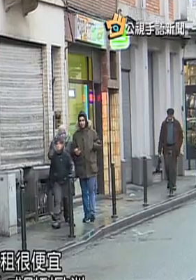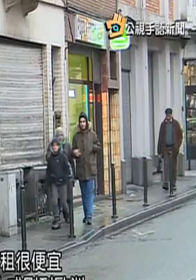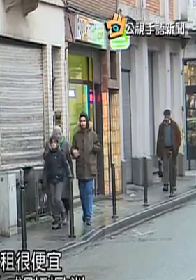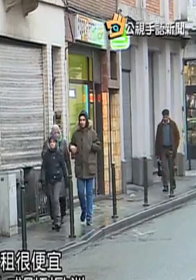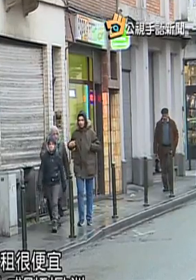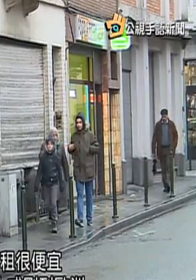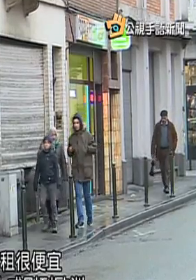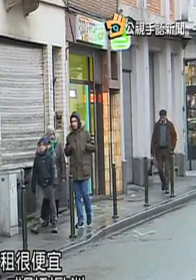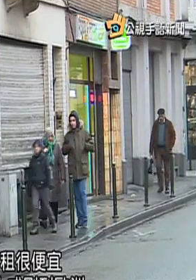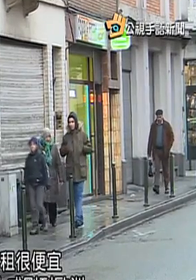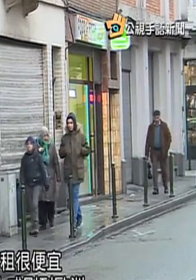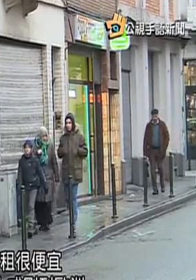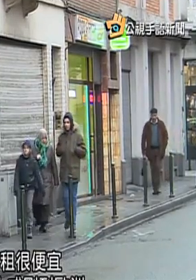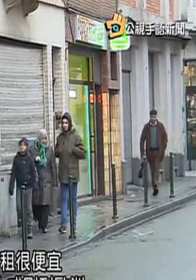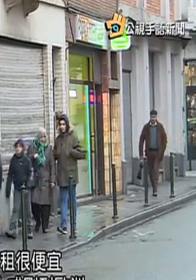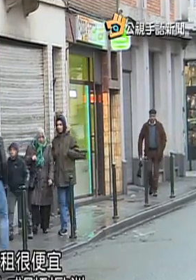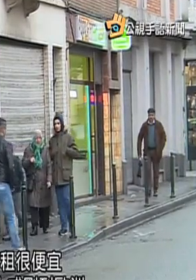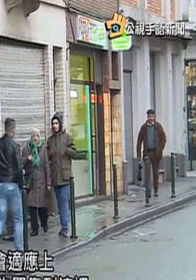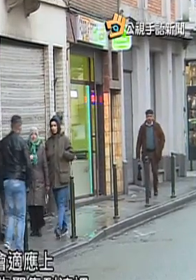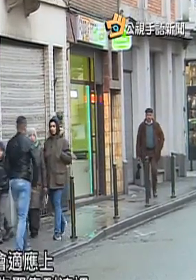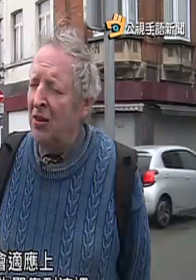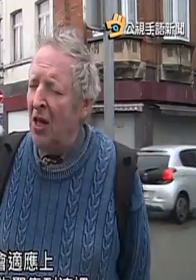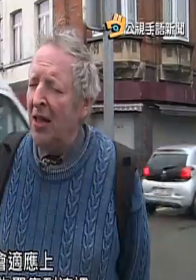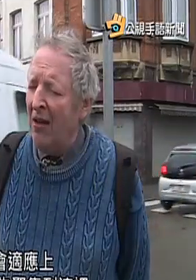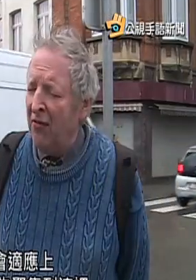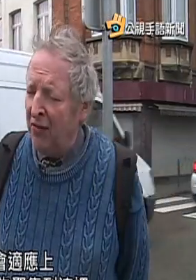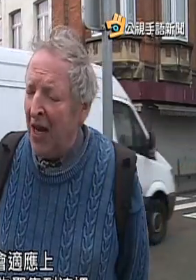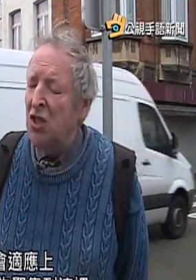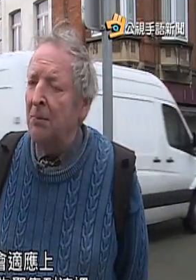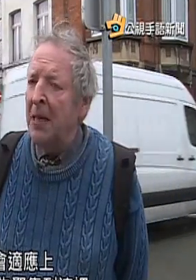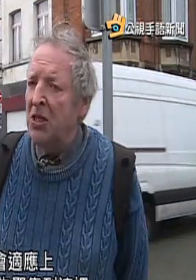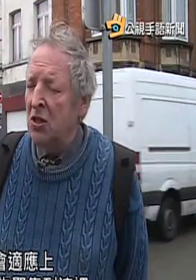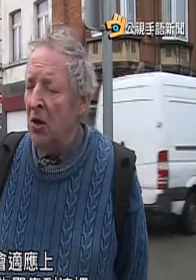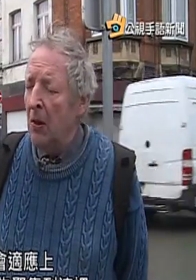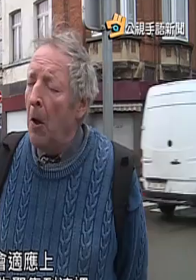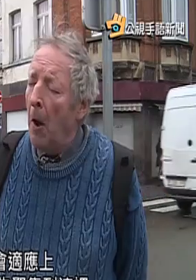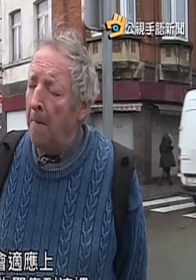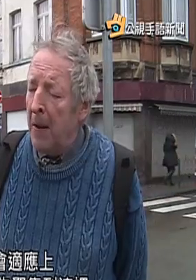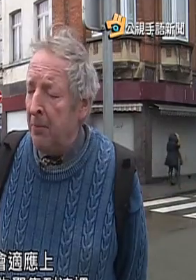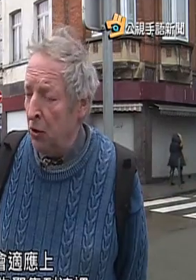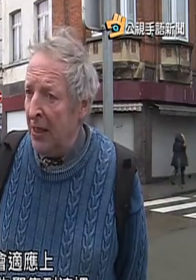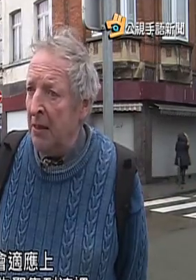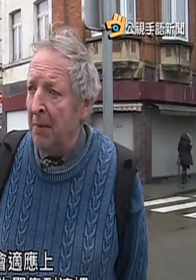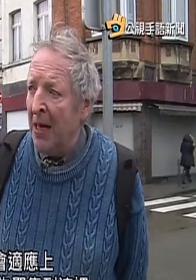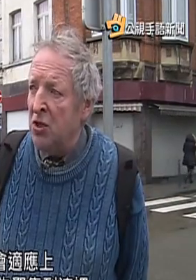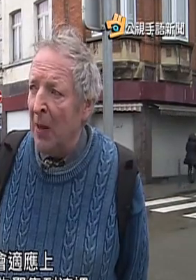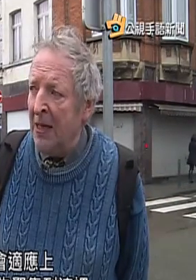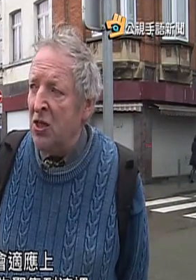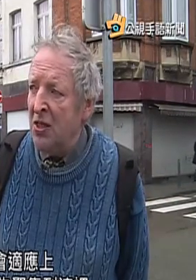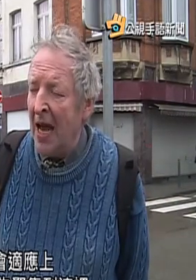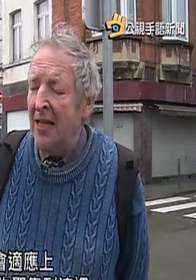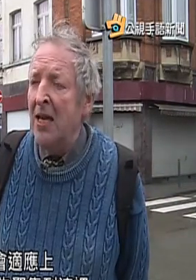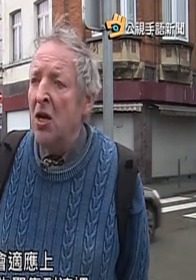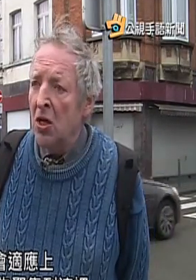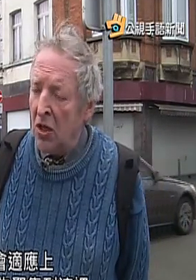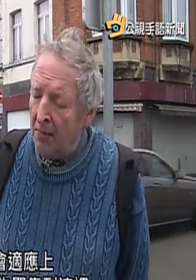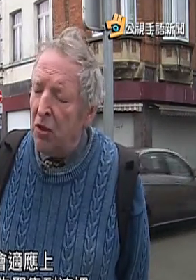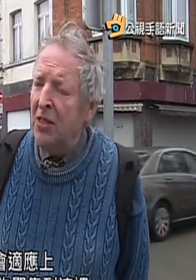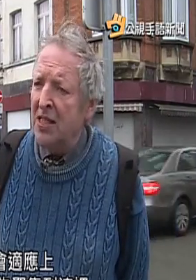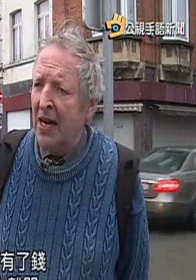people, people who just arrived and don't have financial means, or people who didn't manage well in society, come to these